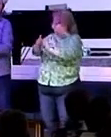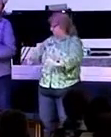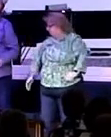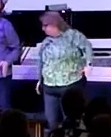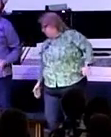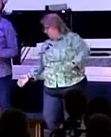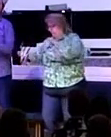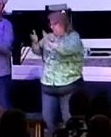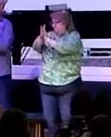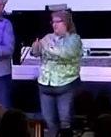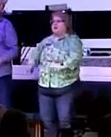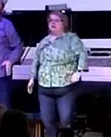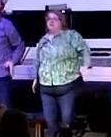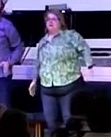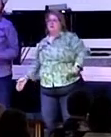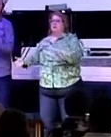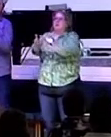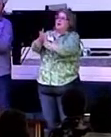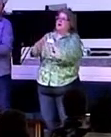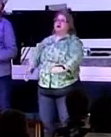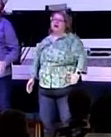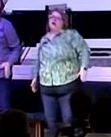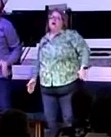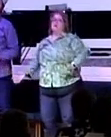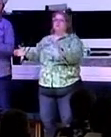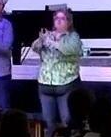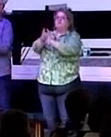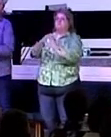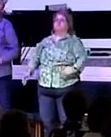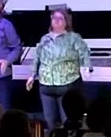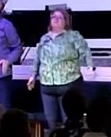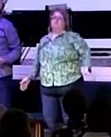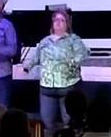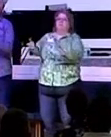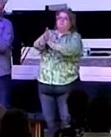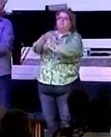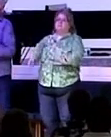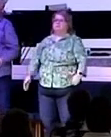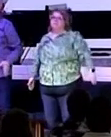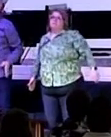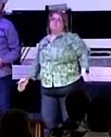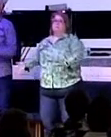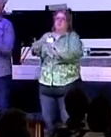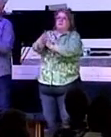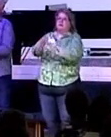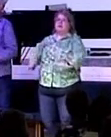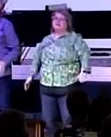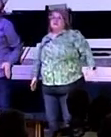Louder than my unbelief. Louder. My weapon is